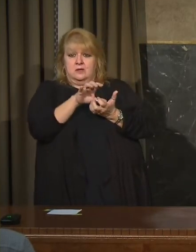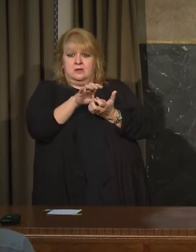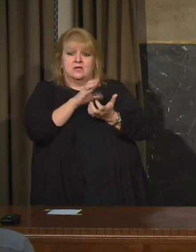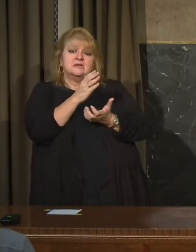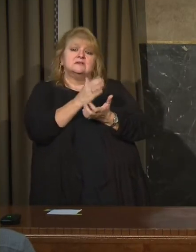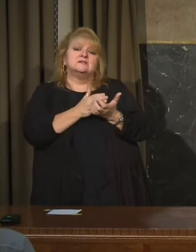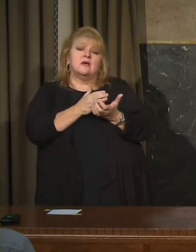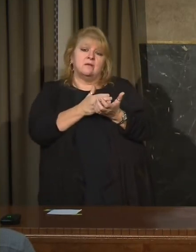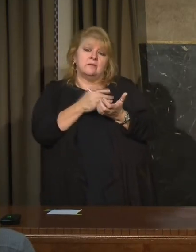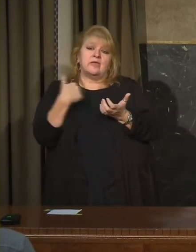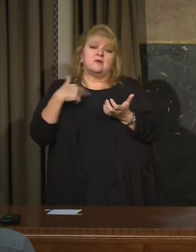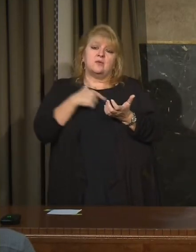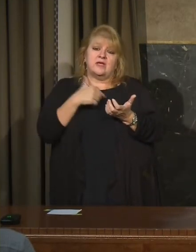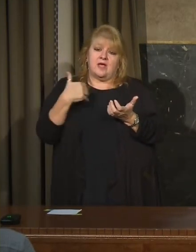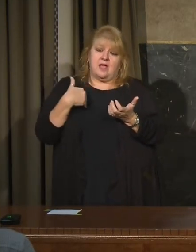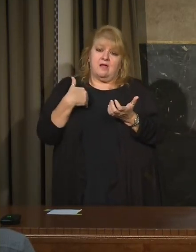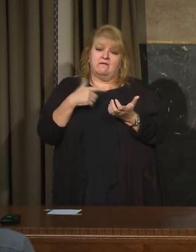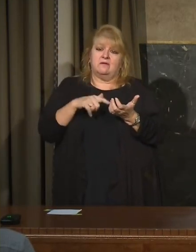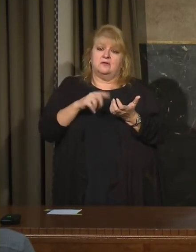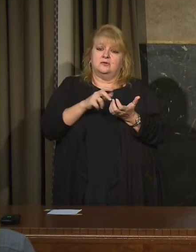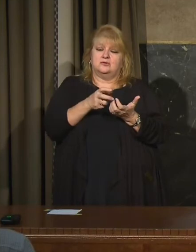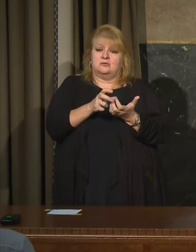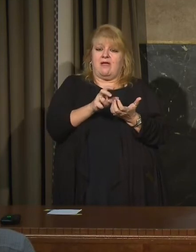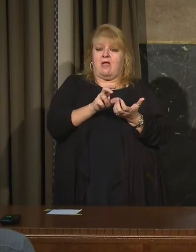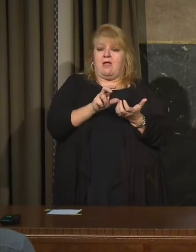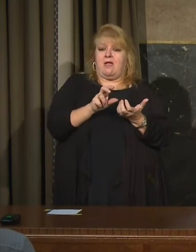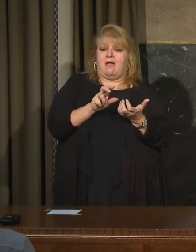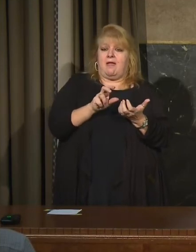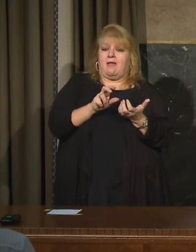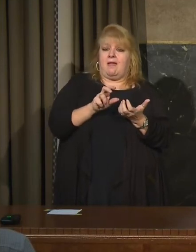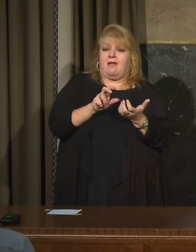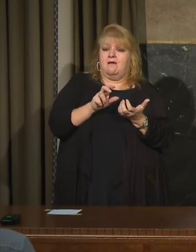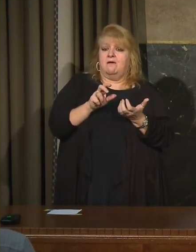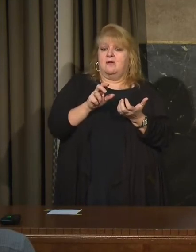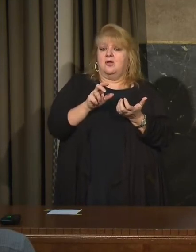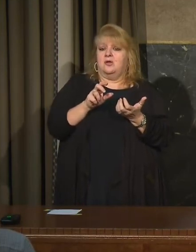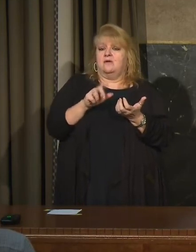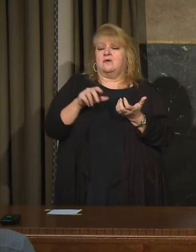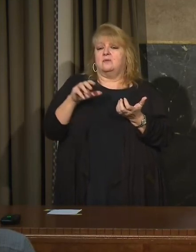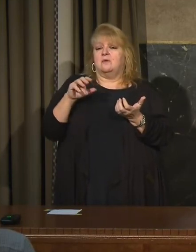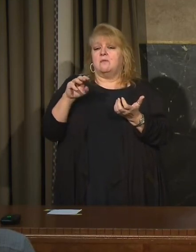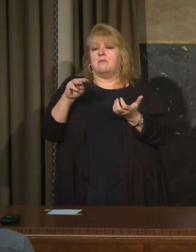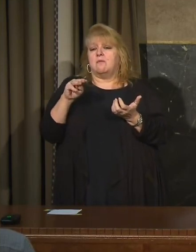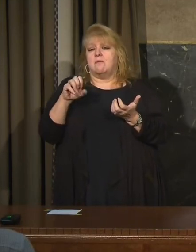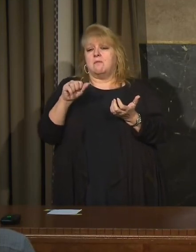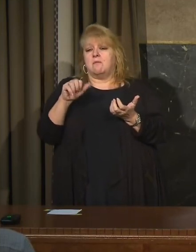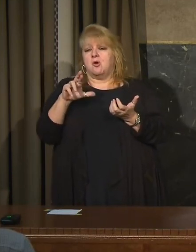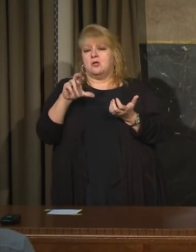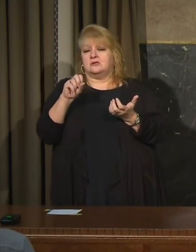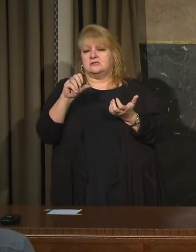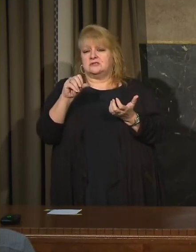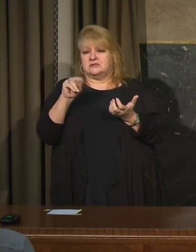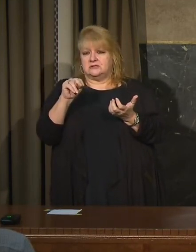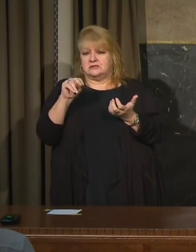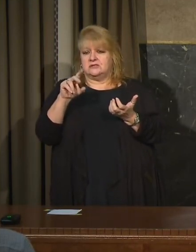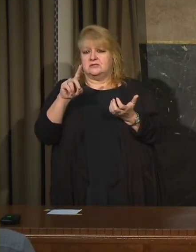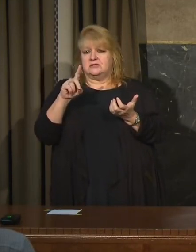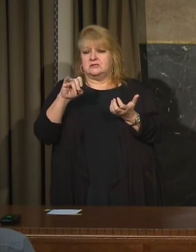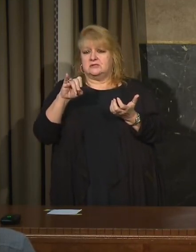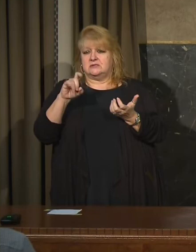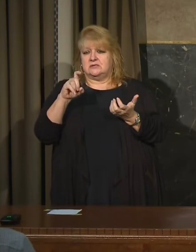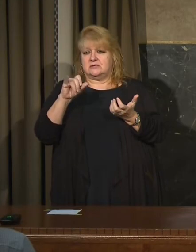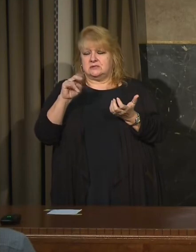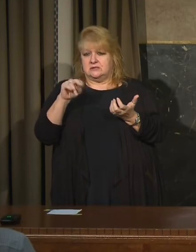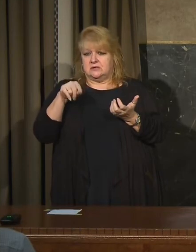some amount that we have to allocate with from our stores in Morrison-Dixon. And the ballpark number of that is somewhere